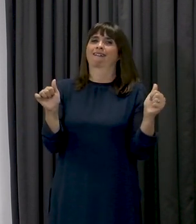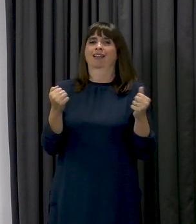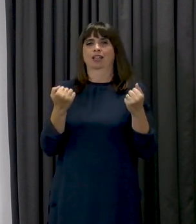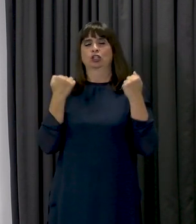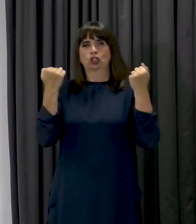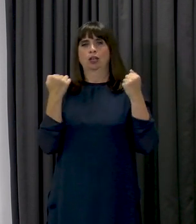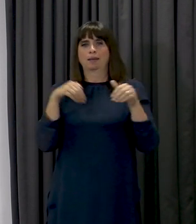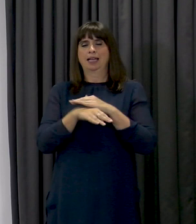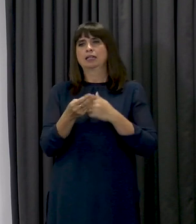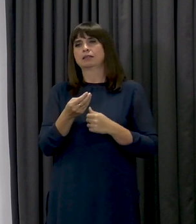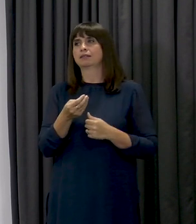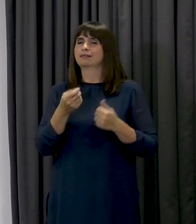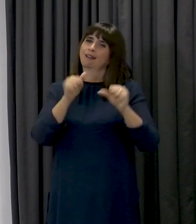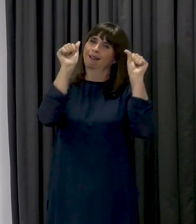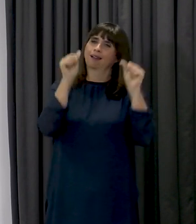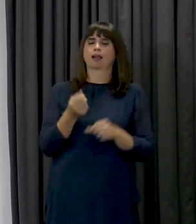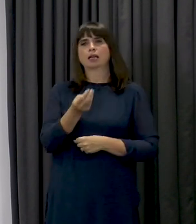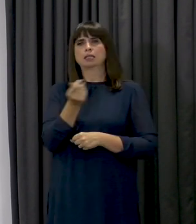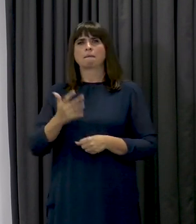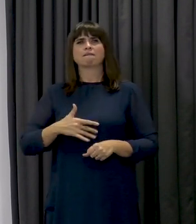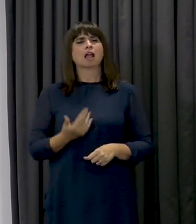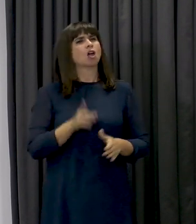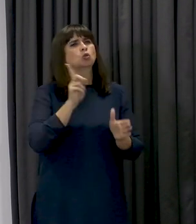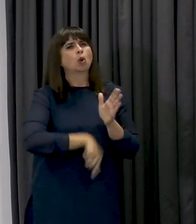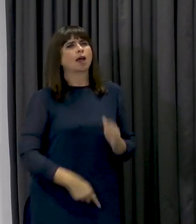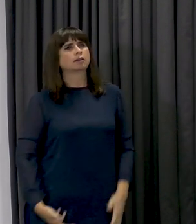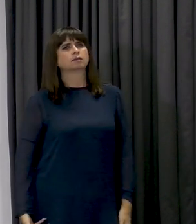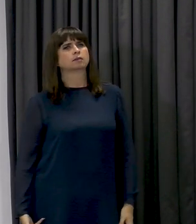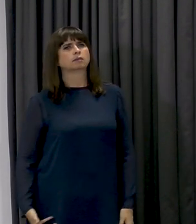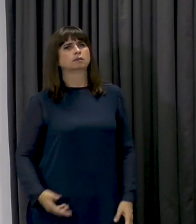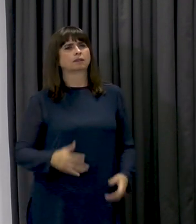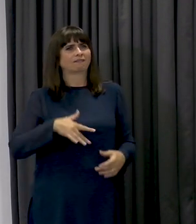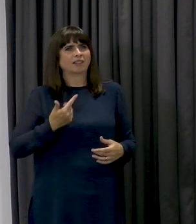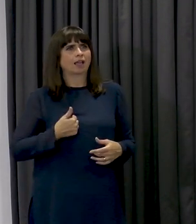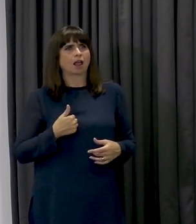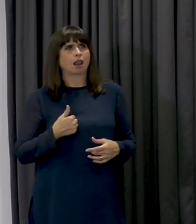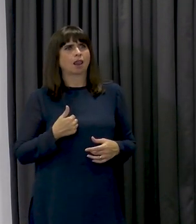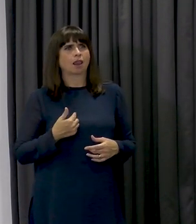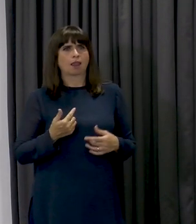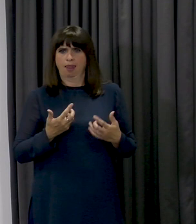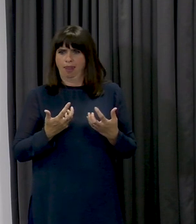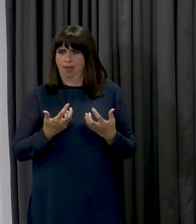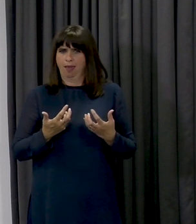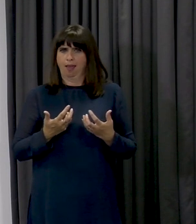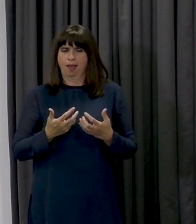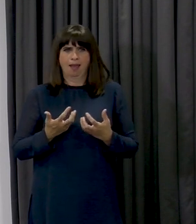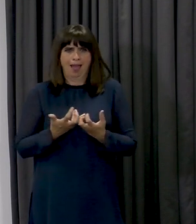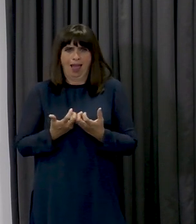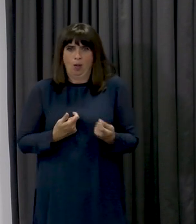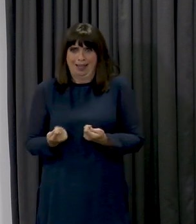has come too late, and say that they feel that they've not had the proper support to maintain themselves throughout the